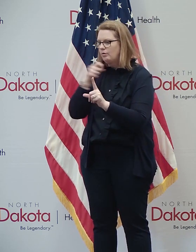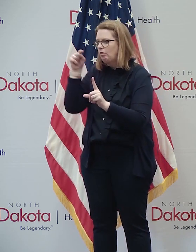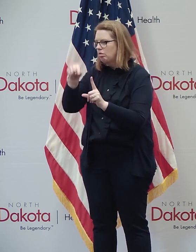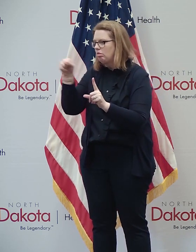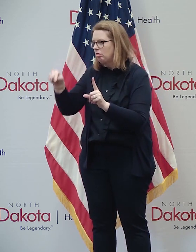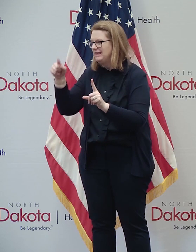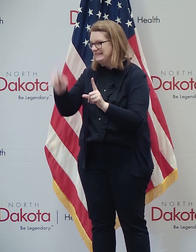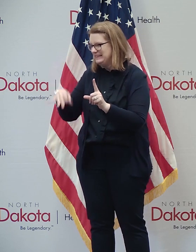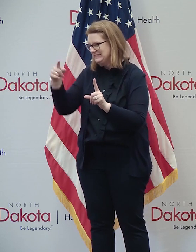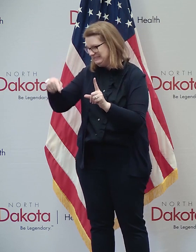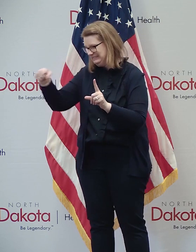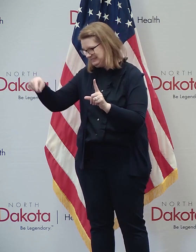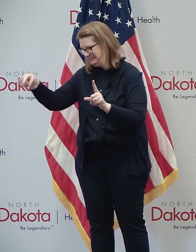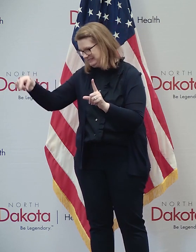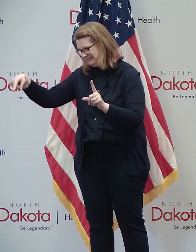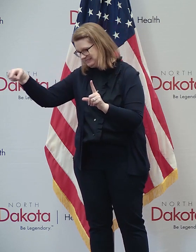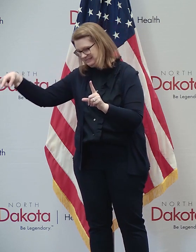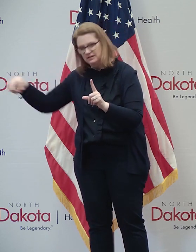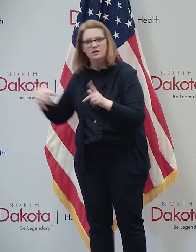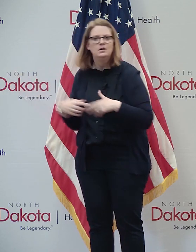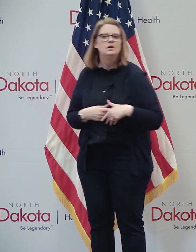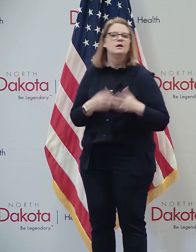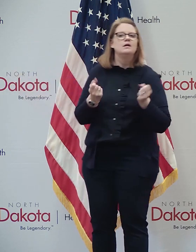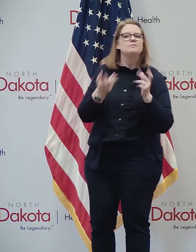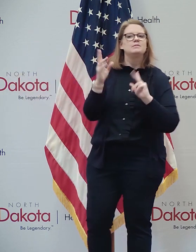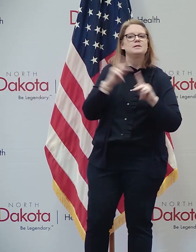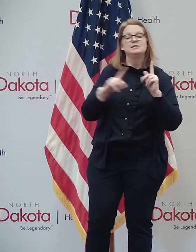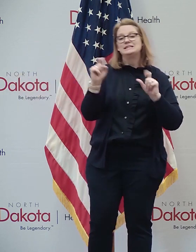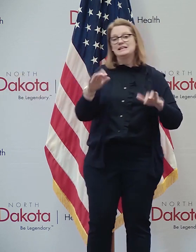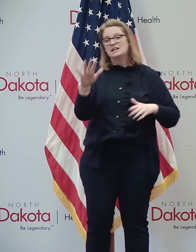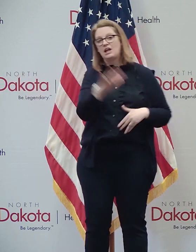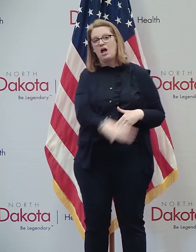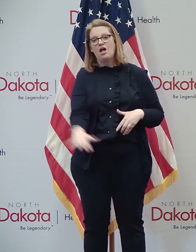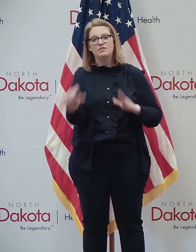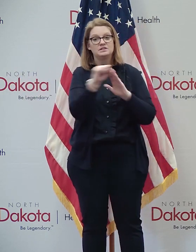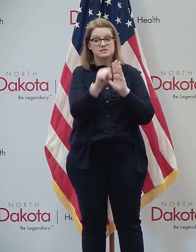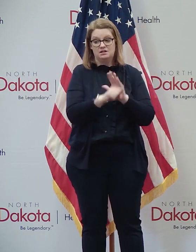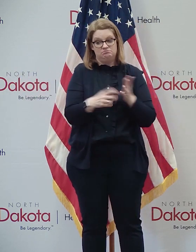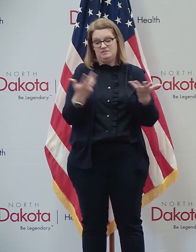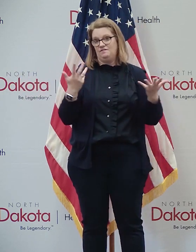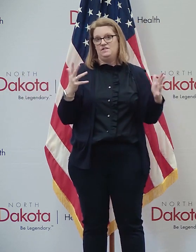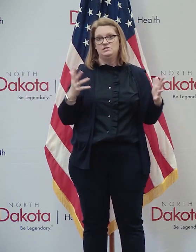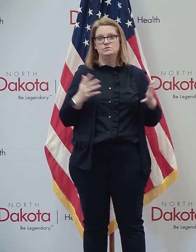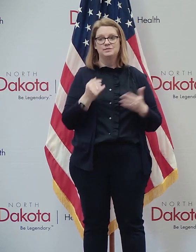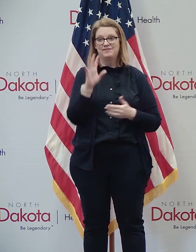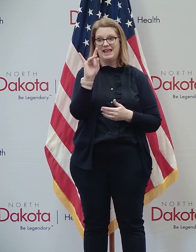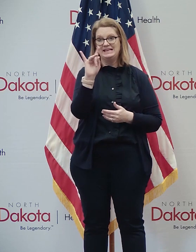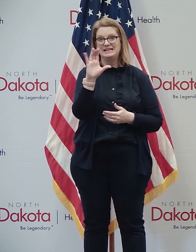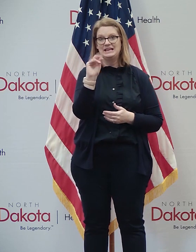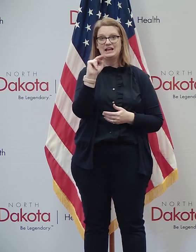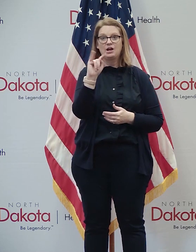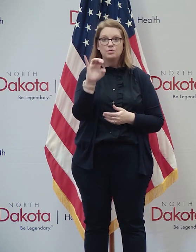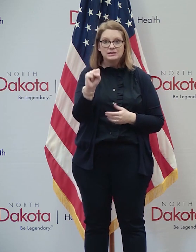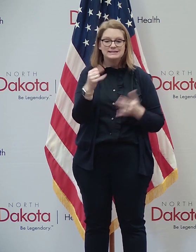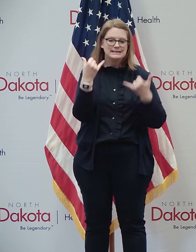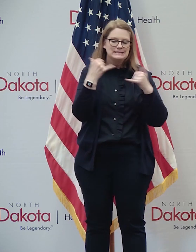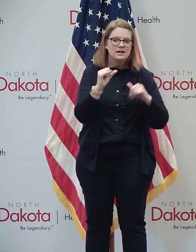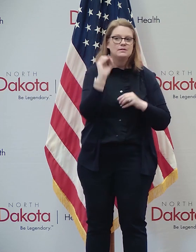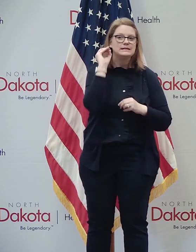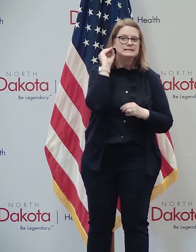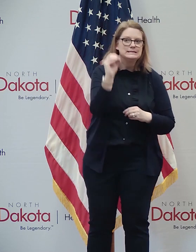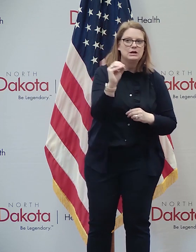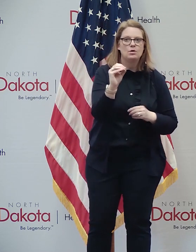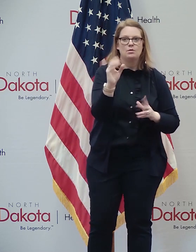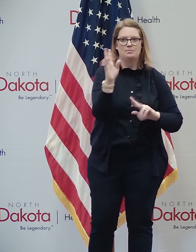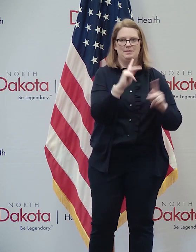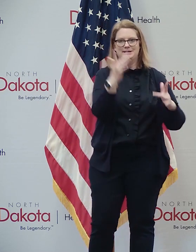mean, we have to drive our testing to the place where, because where there's a positive, then there's people who've been in contact with that positive. And I said, if we're going to wrestle this